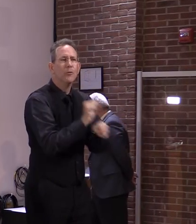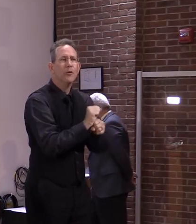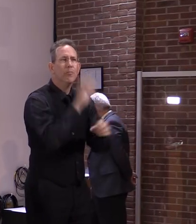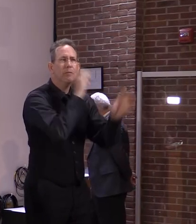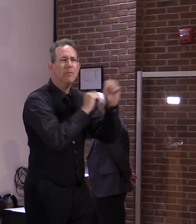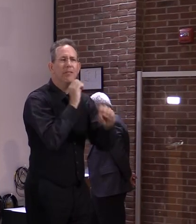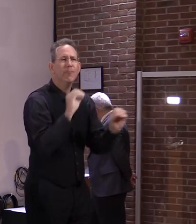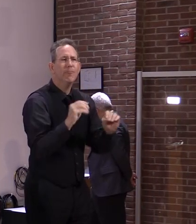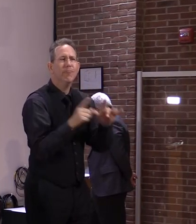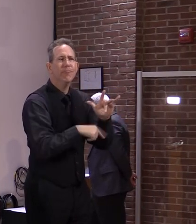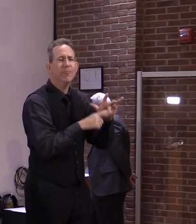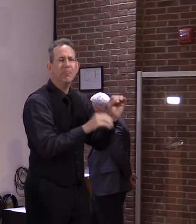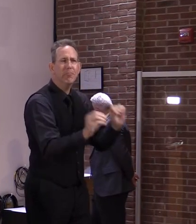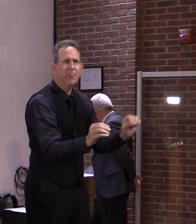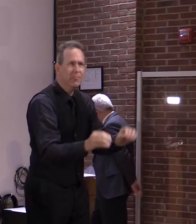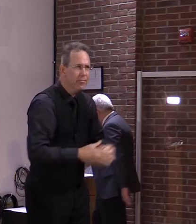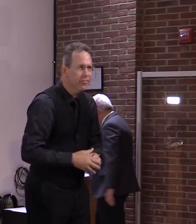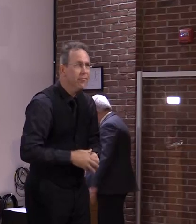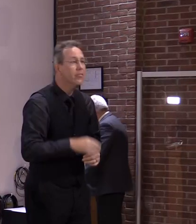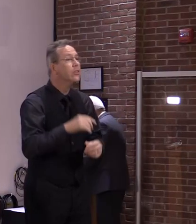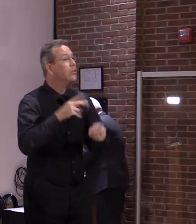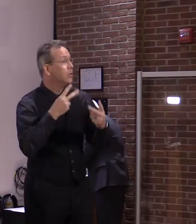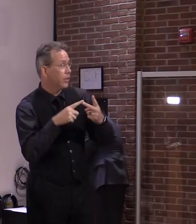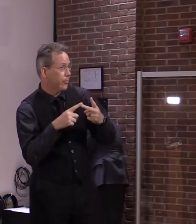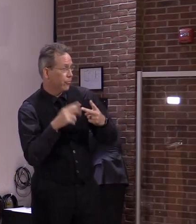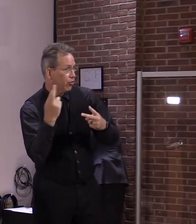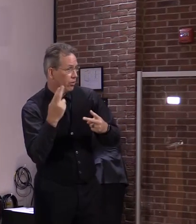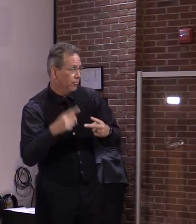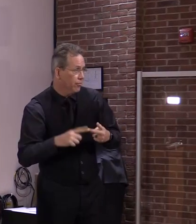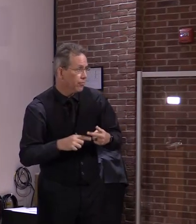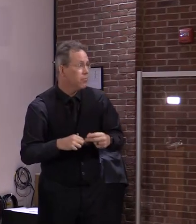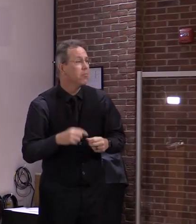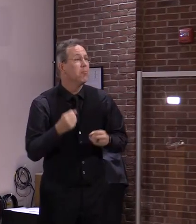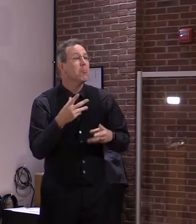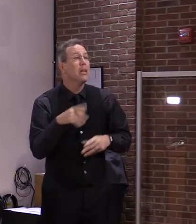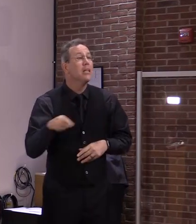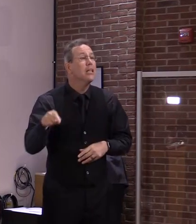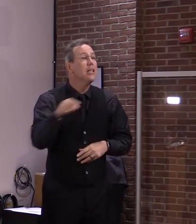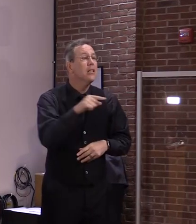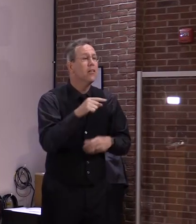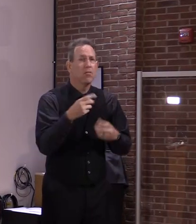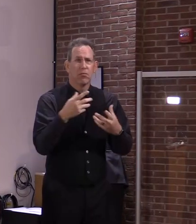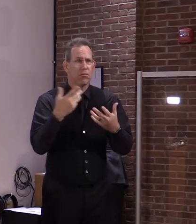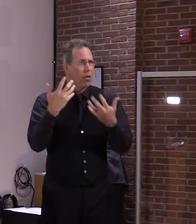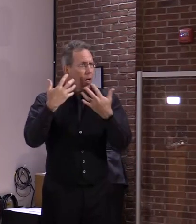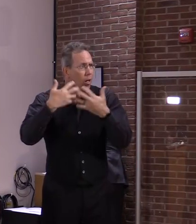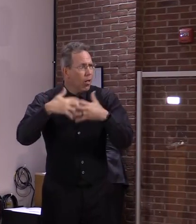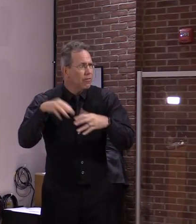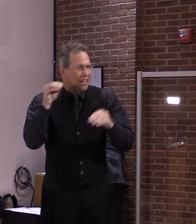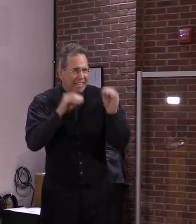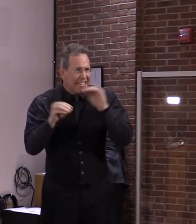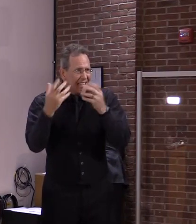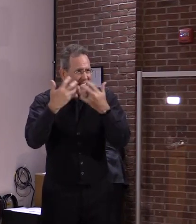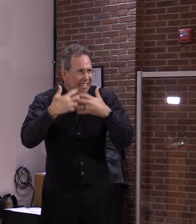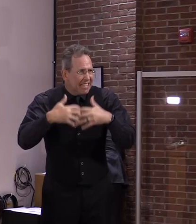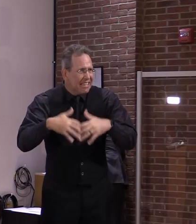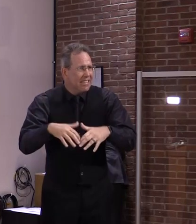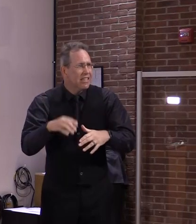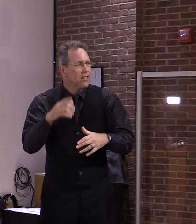two, many are very tightly intertwined with their own healthcare policies in terms of